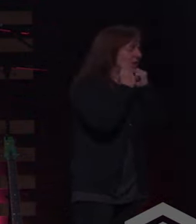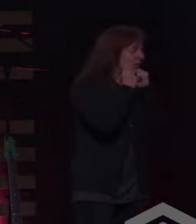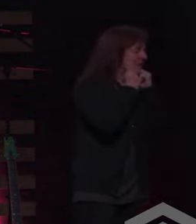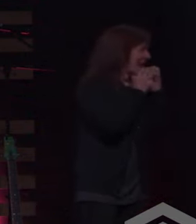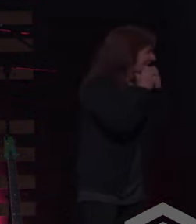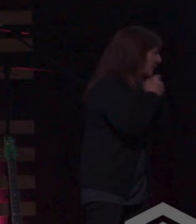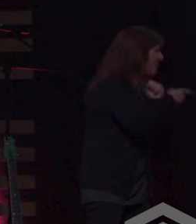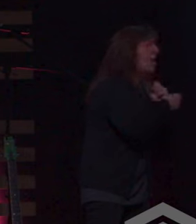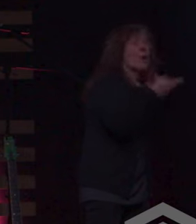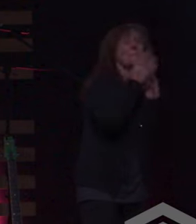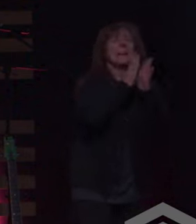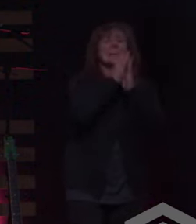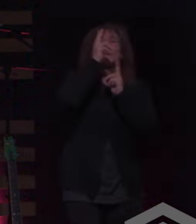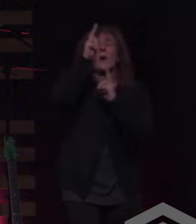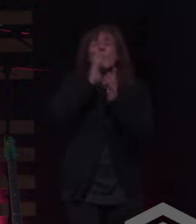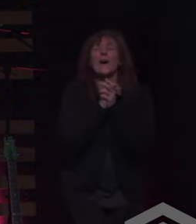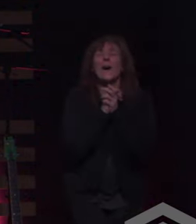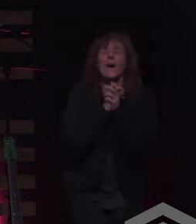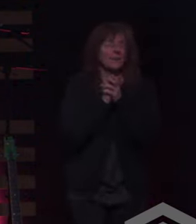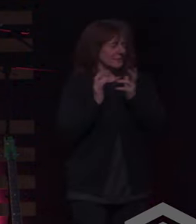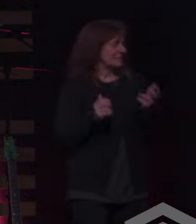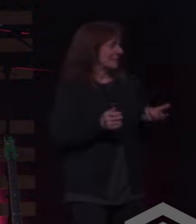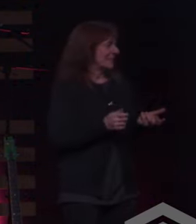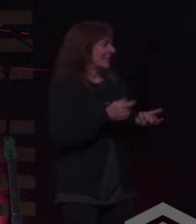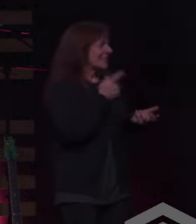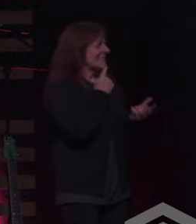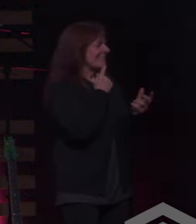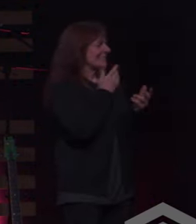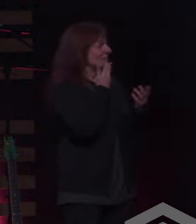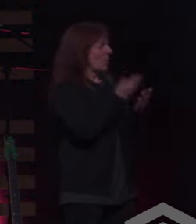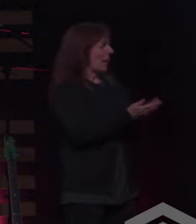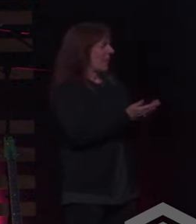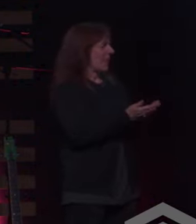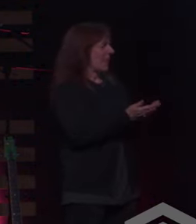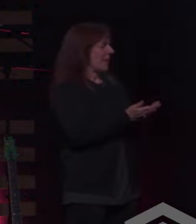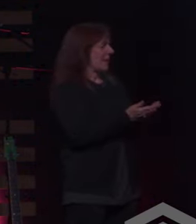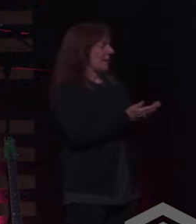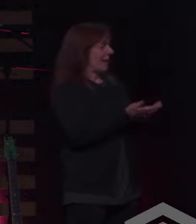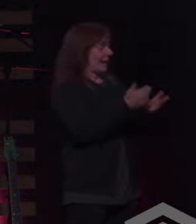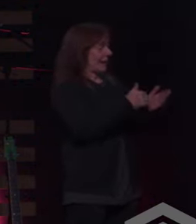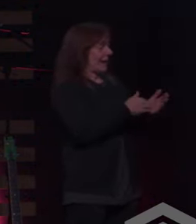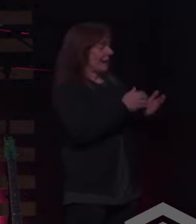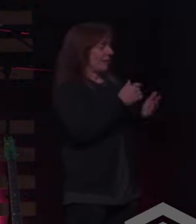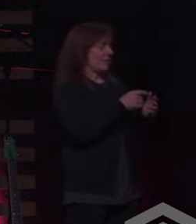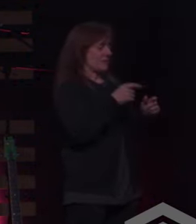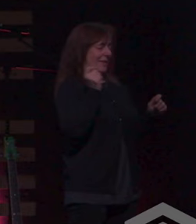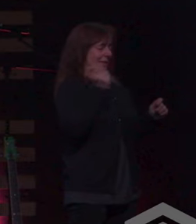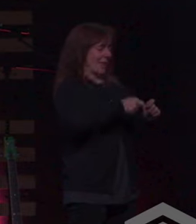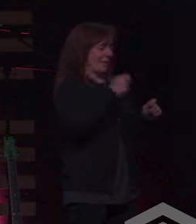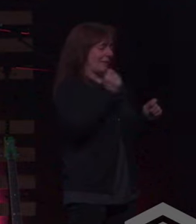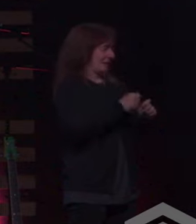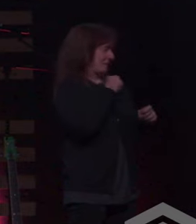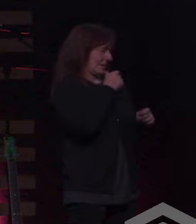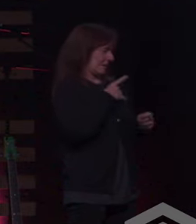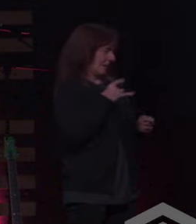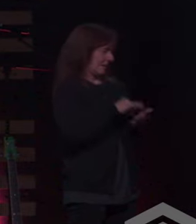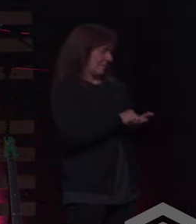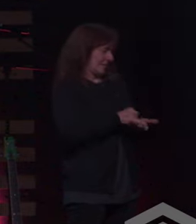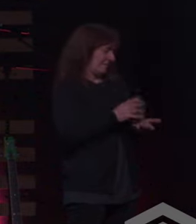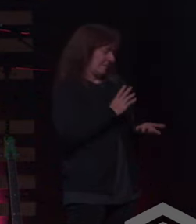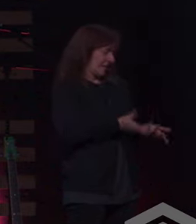talks about here. And I want to read this. It's a little bit lengthy, but I think that he says it so well. And again, if you're hammer and nails, you're not going to like this, but that's